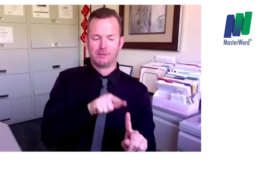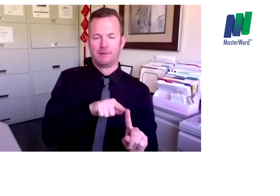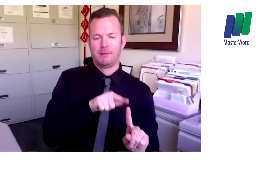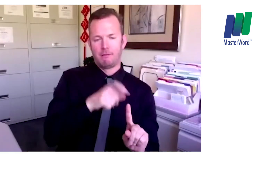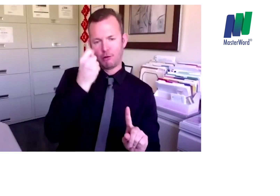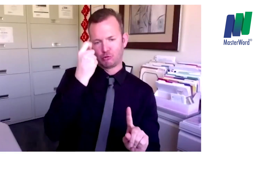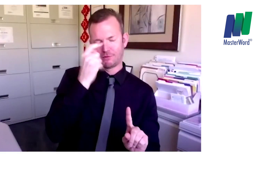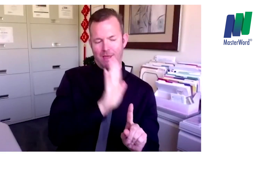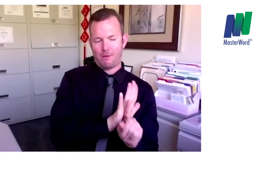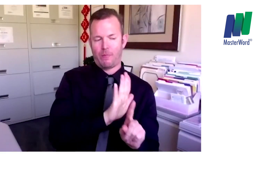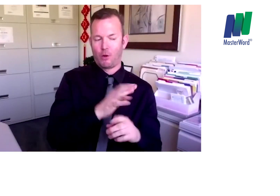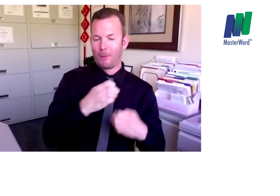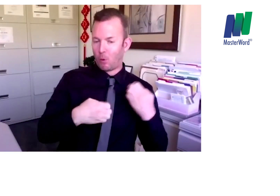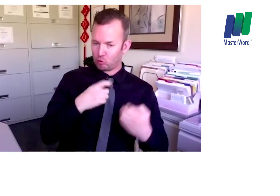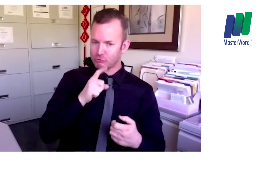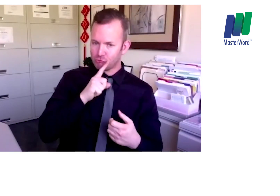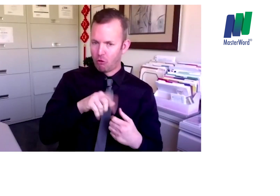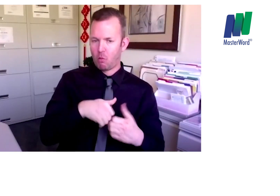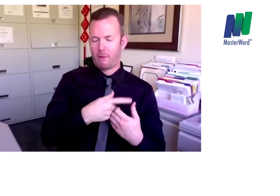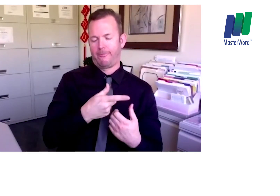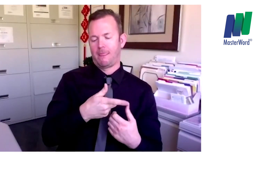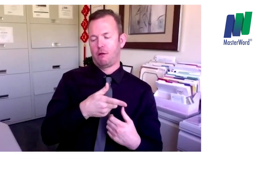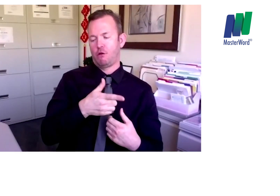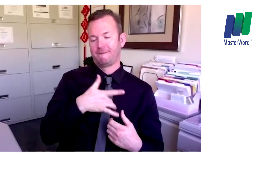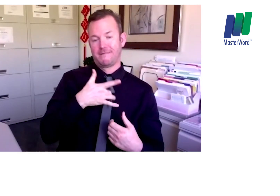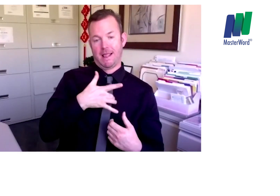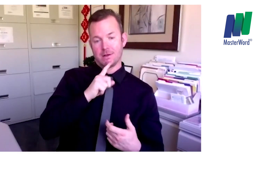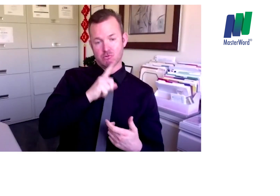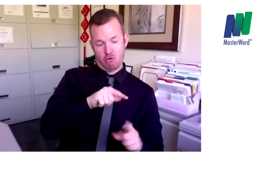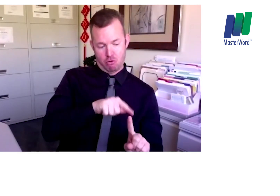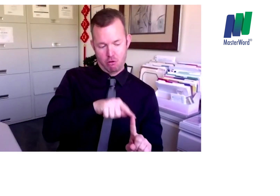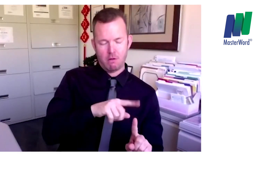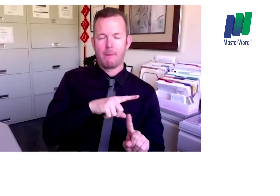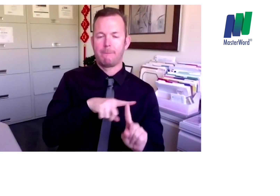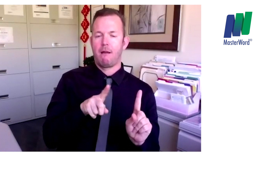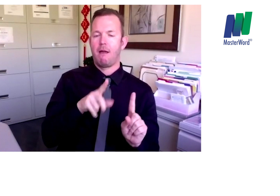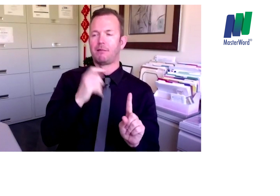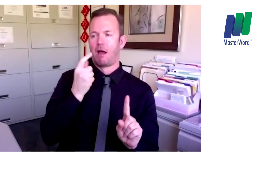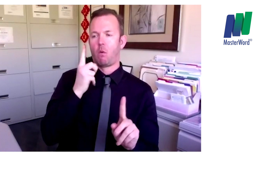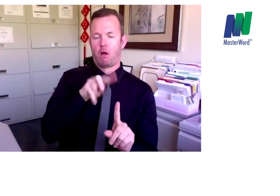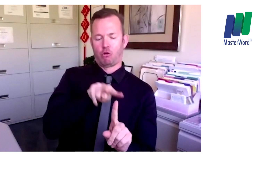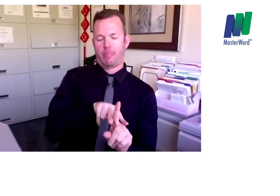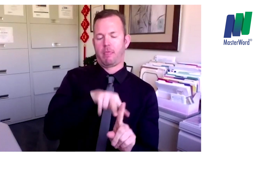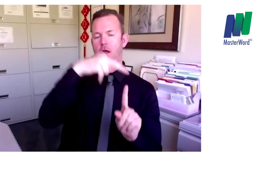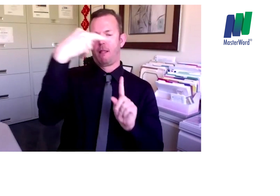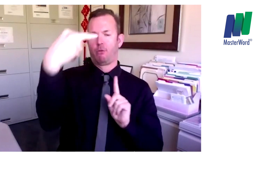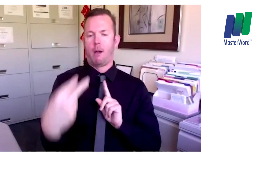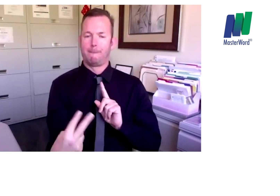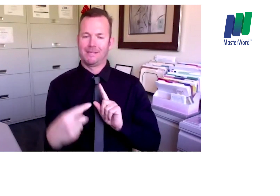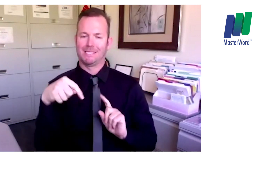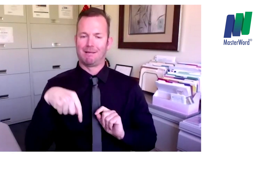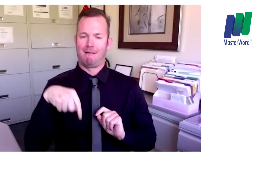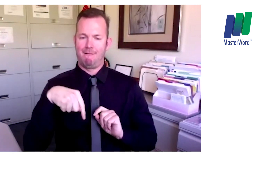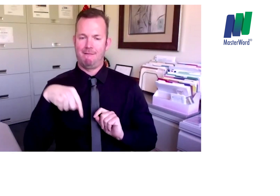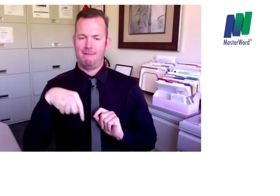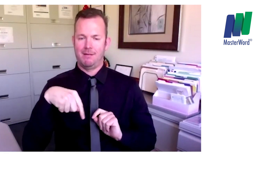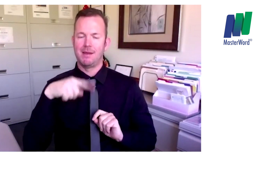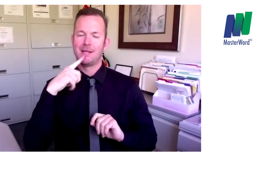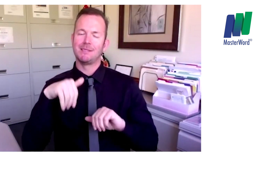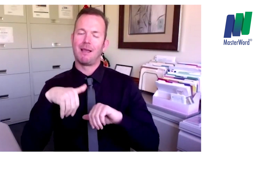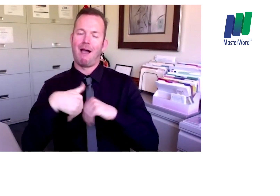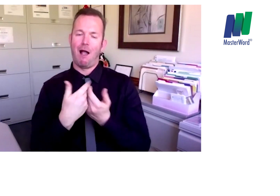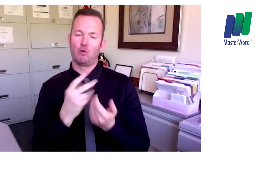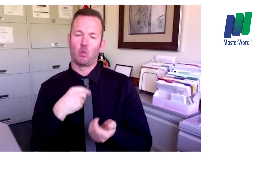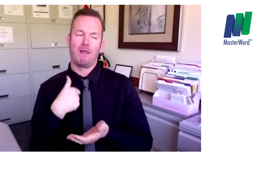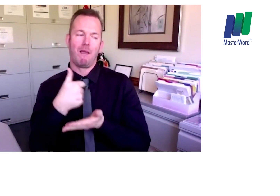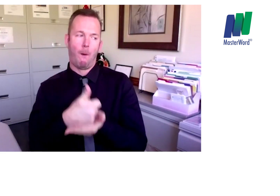Yeah, so we were talking about maybe in understanding the emotions that we're experiencing as we were talking about when we first